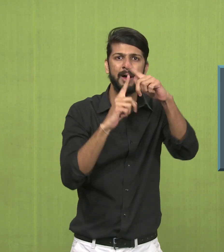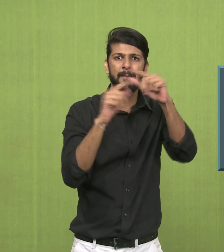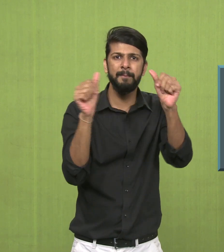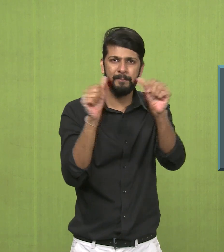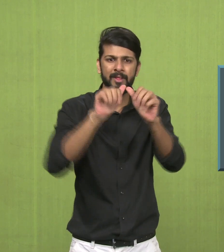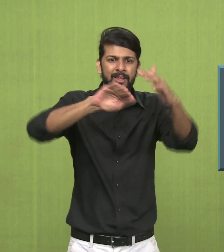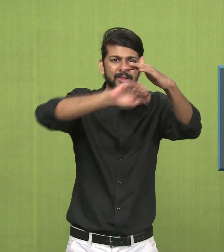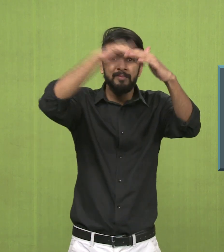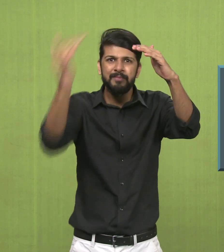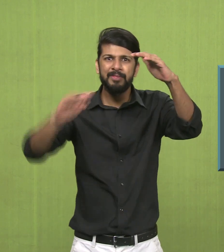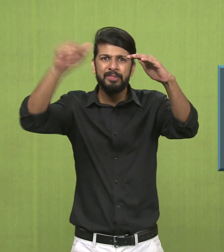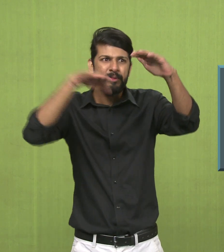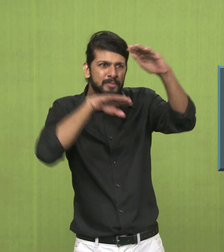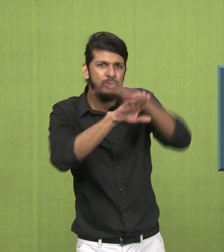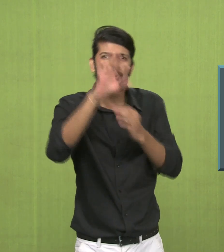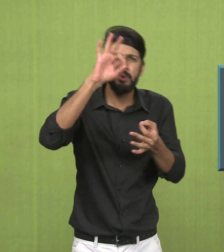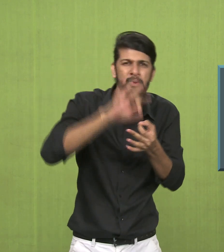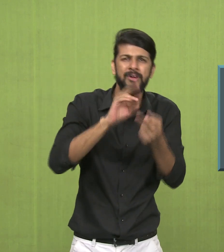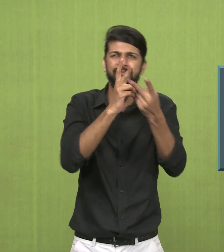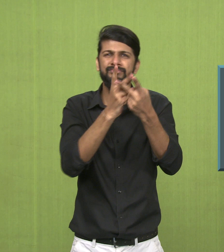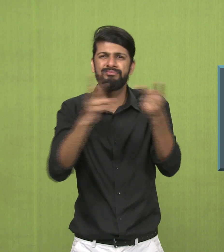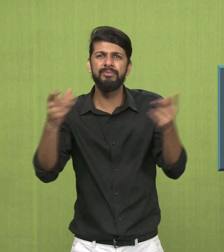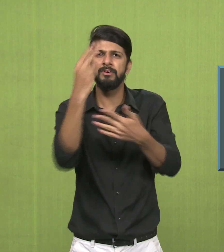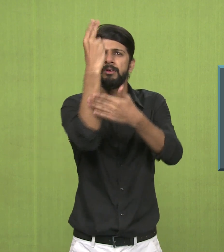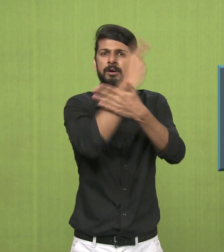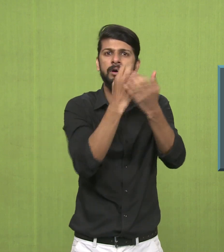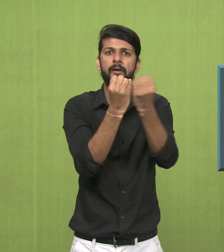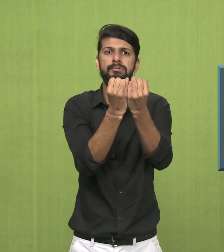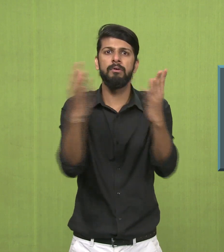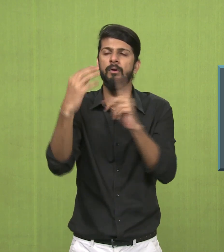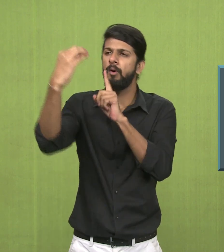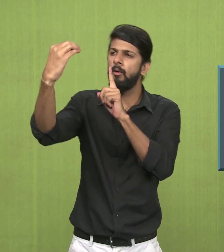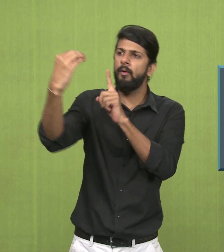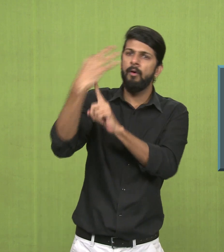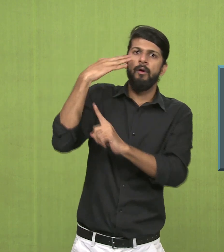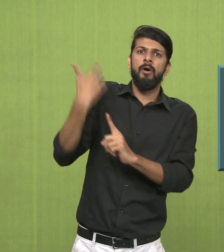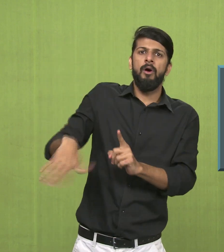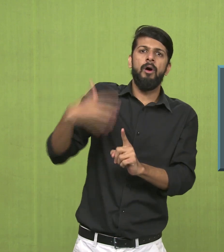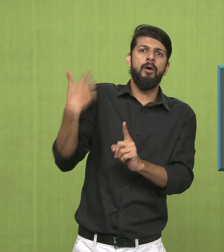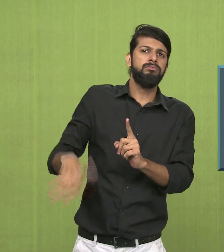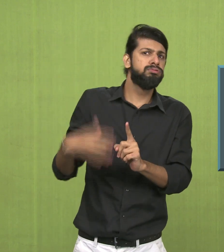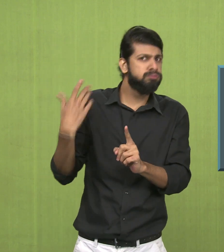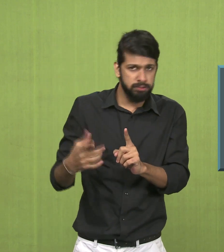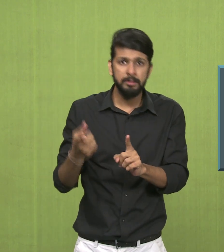influenced by the frescoes at Ajanta, as well as